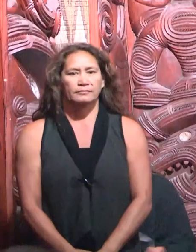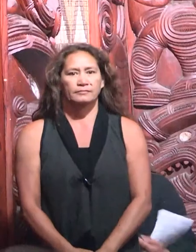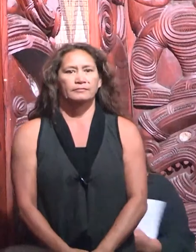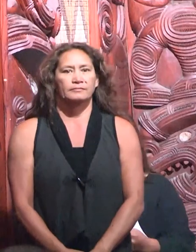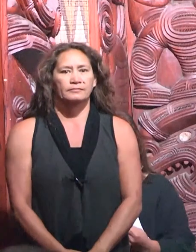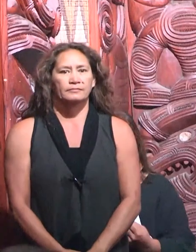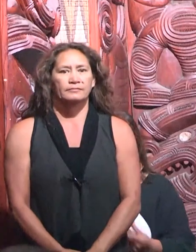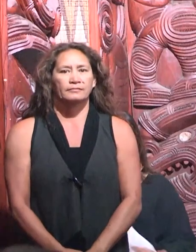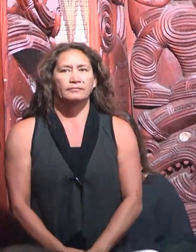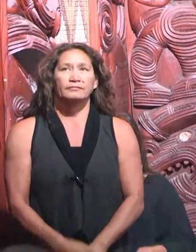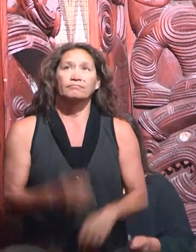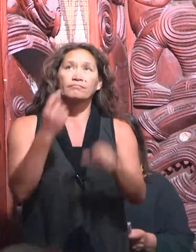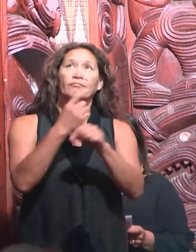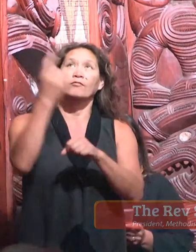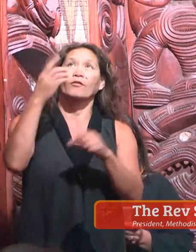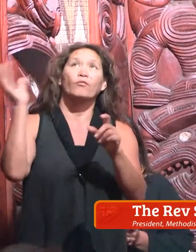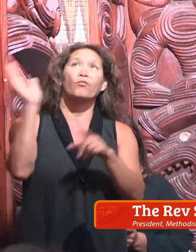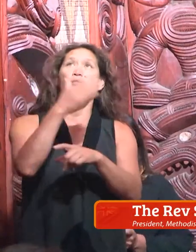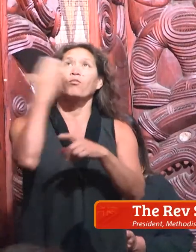E te āriki o ngā āriki.